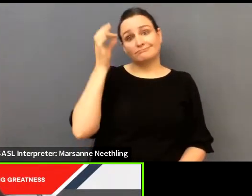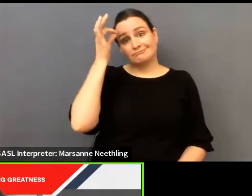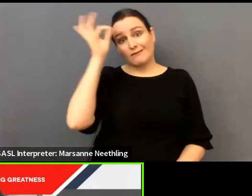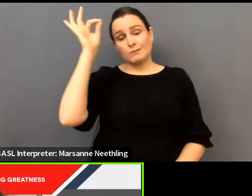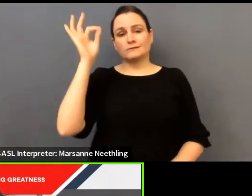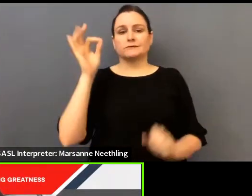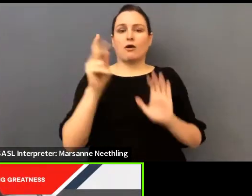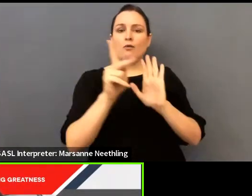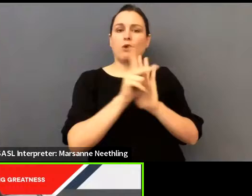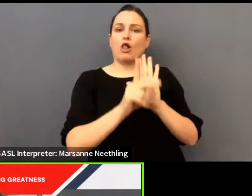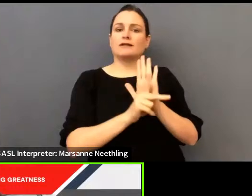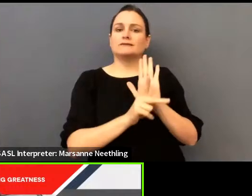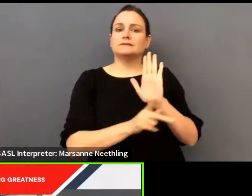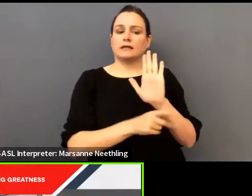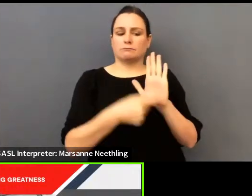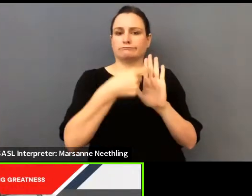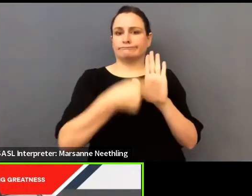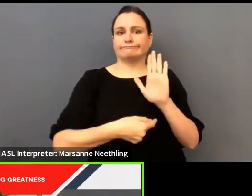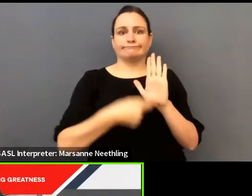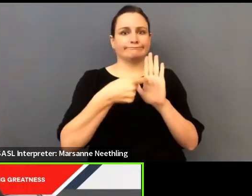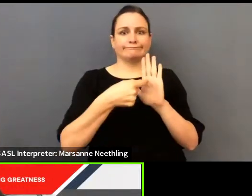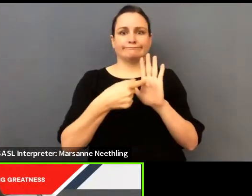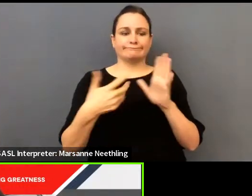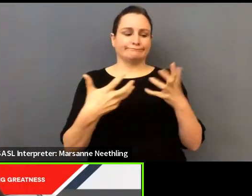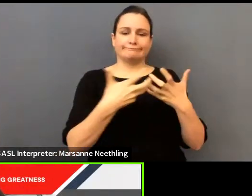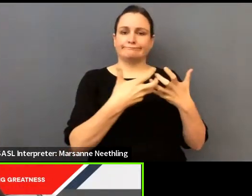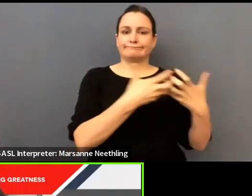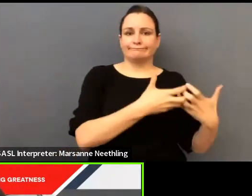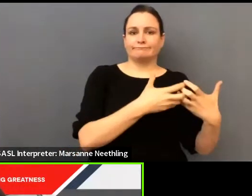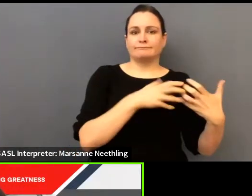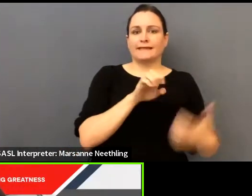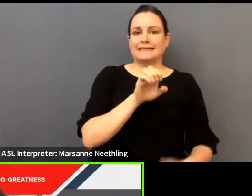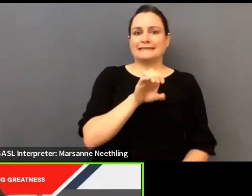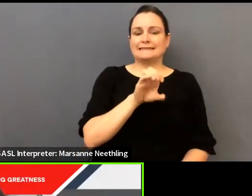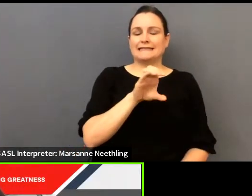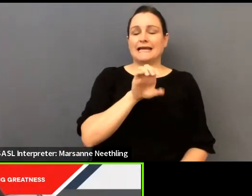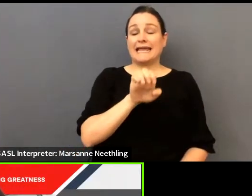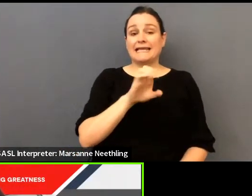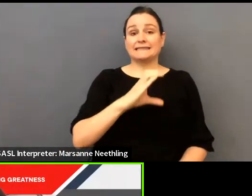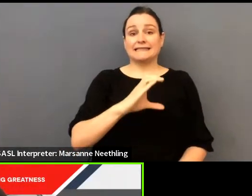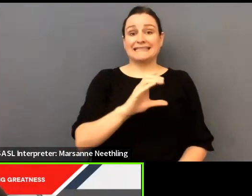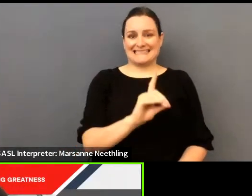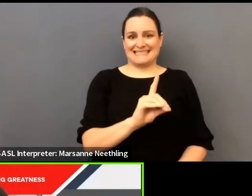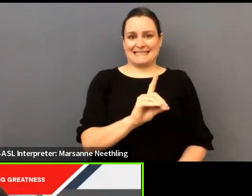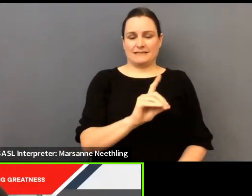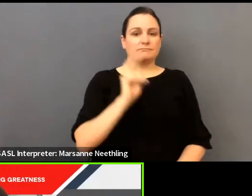point applicable to ECD centers for deaf children.